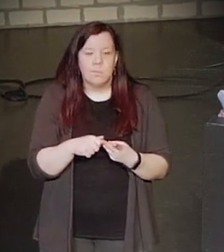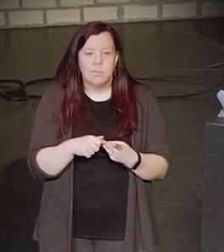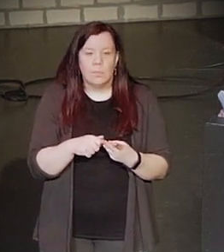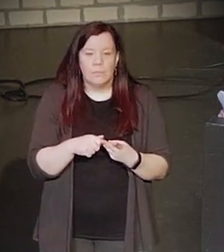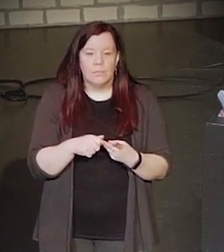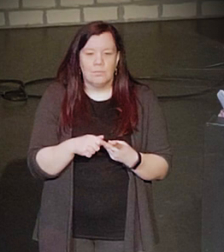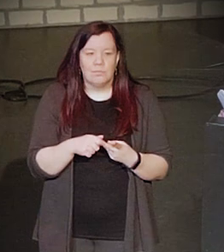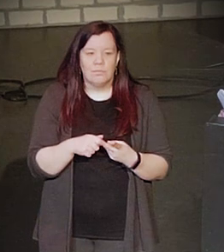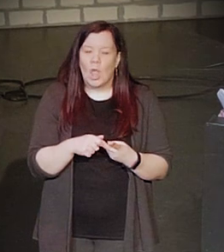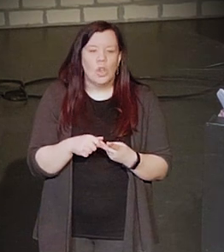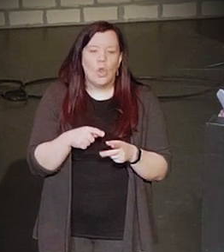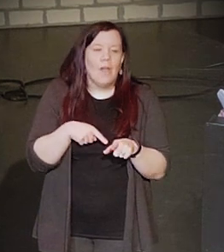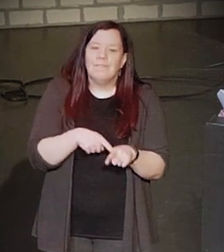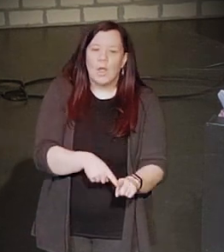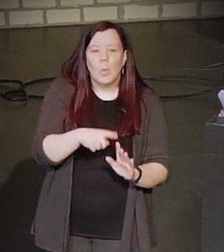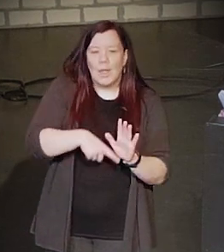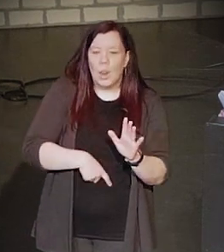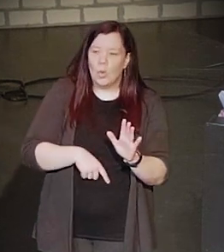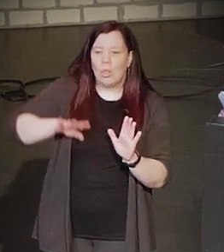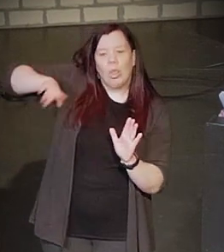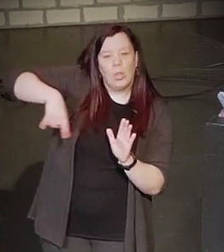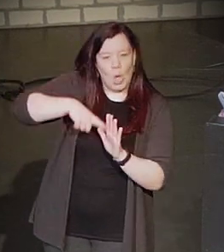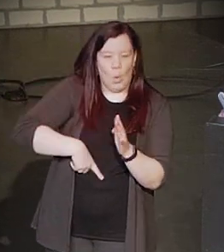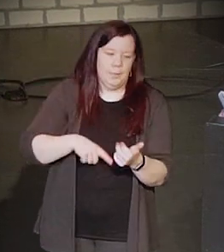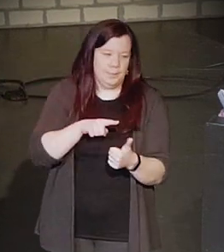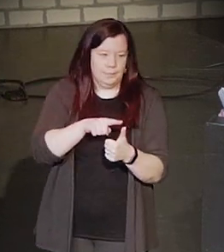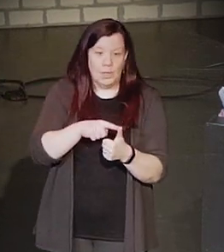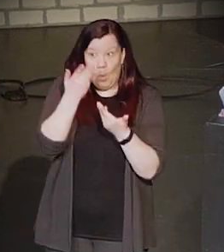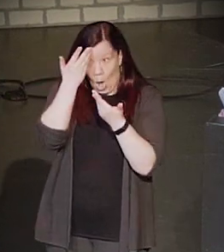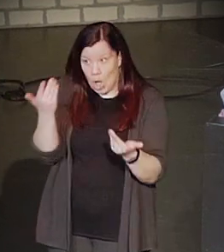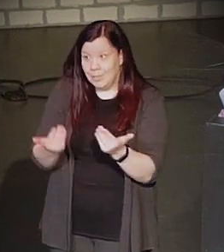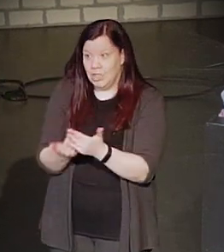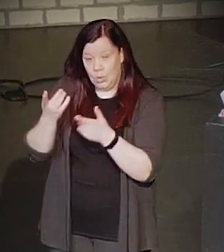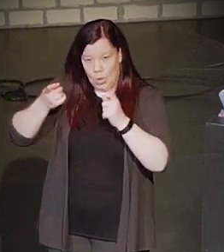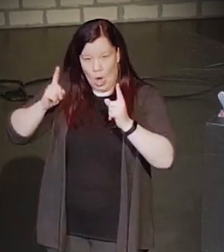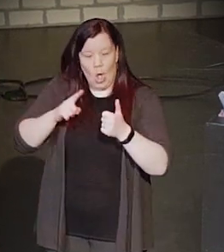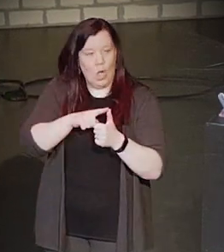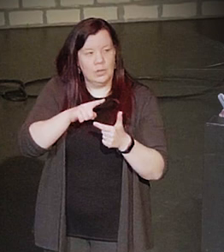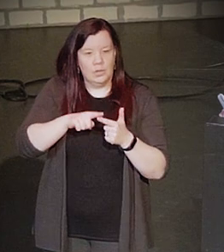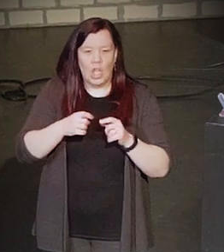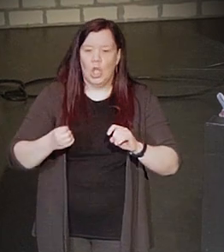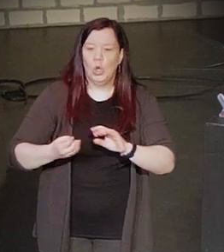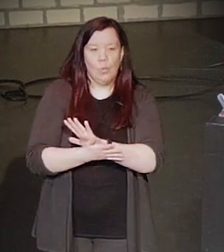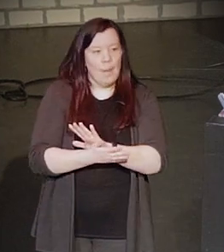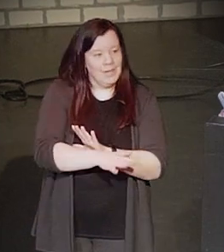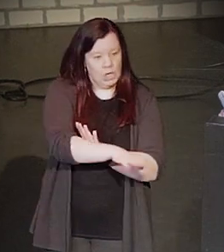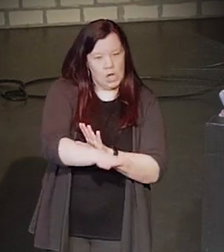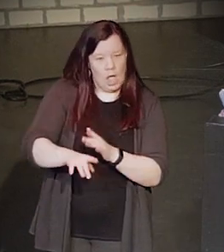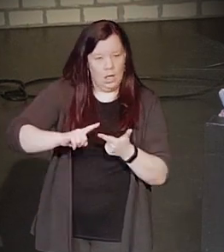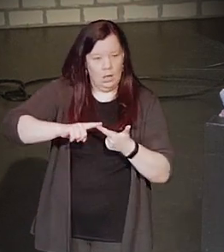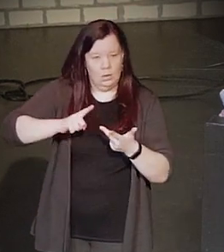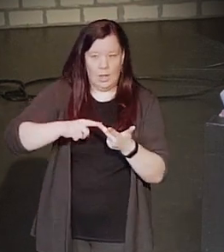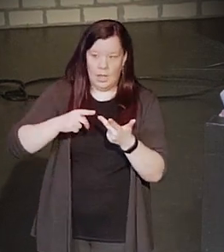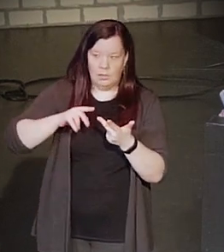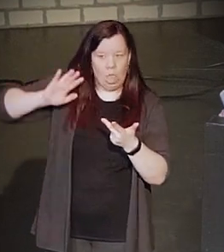Just disobeying the laws, effectively. So honouring new gods, corrupting or subverting the young, disobeying the